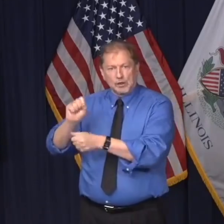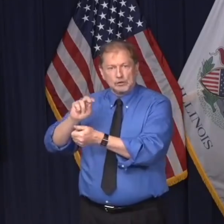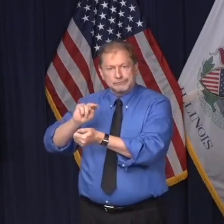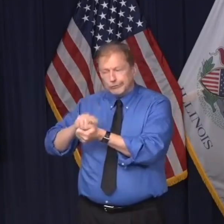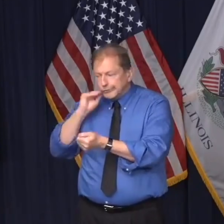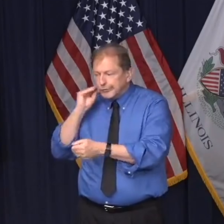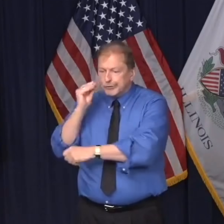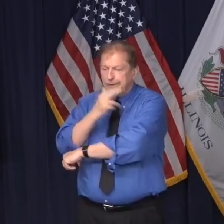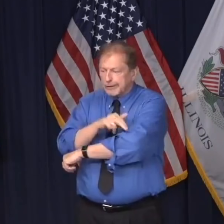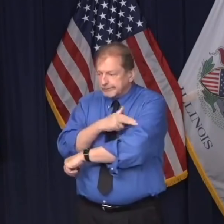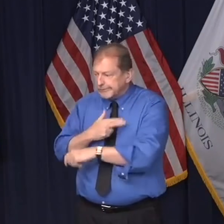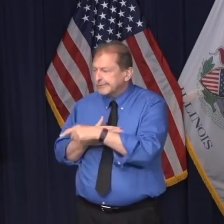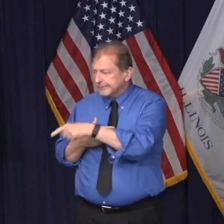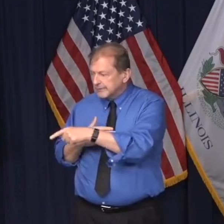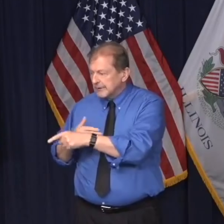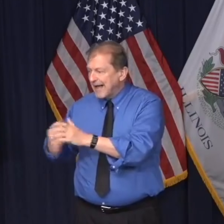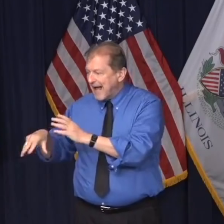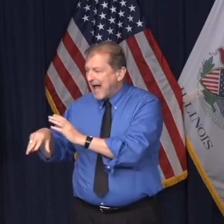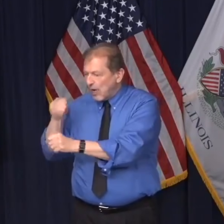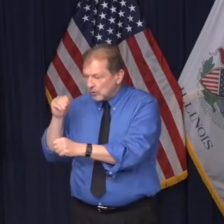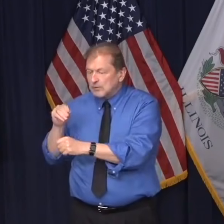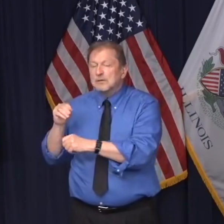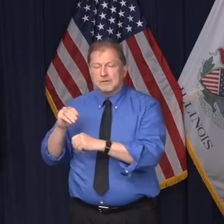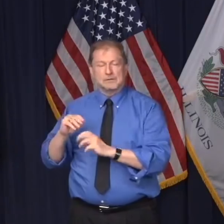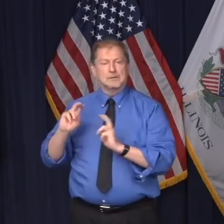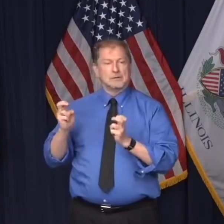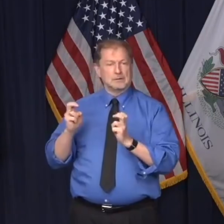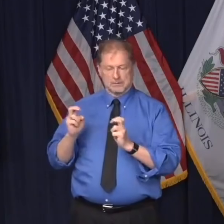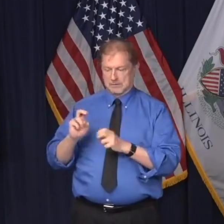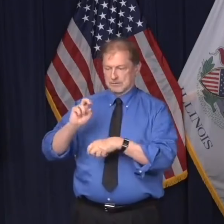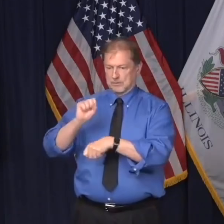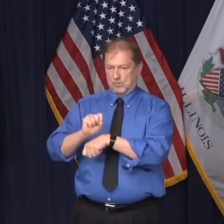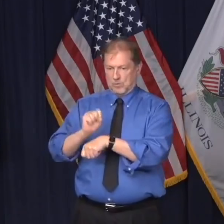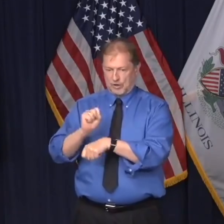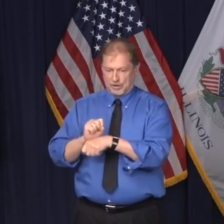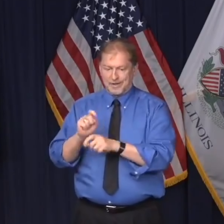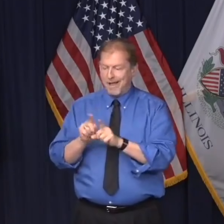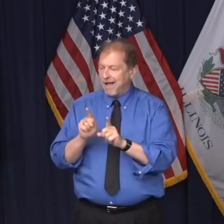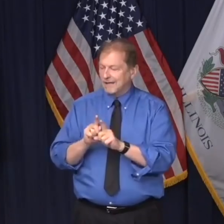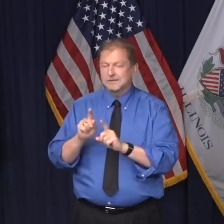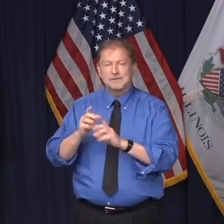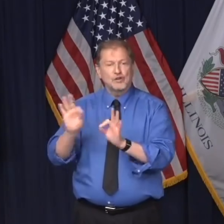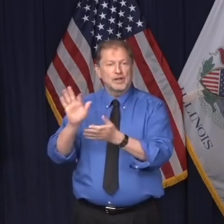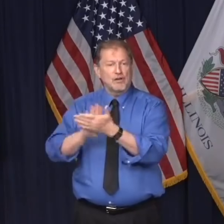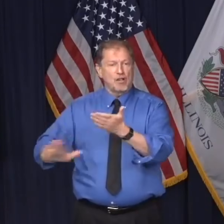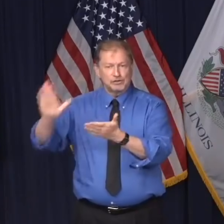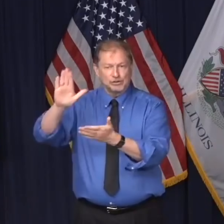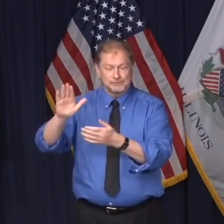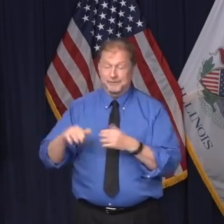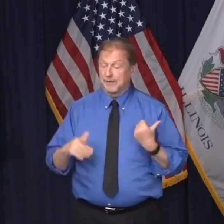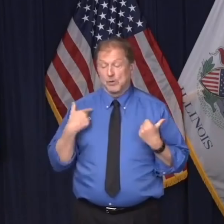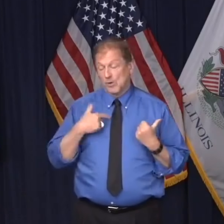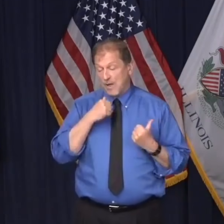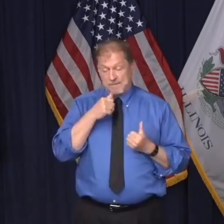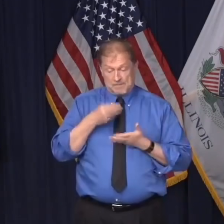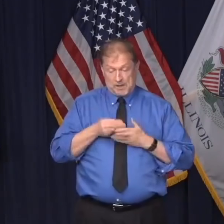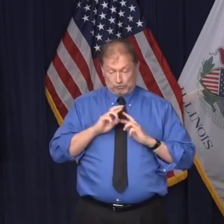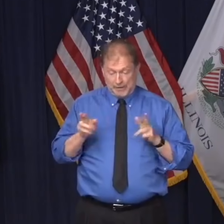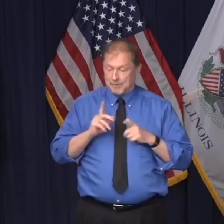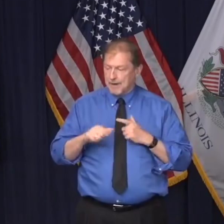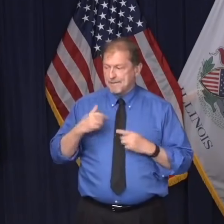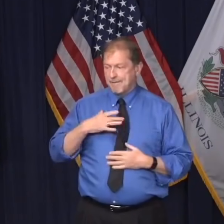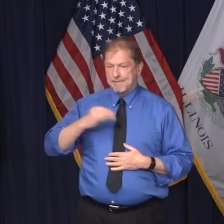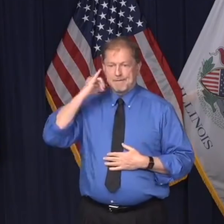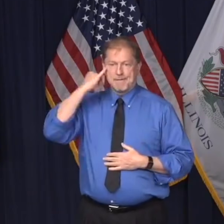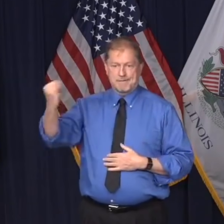surpluses laying around in Illinois that would allow us to just, you know, pull that out of an old rainy day fund. There just isn't any